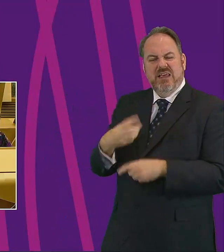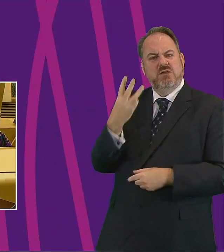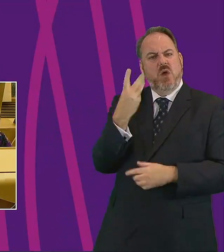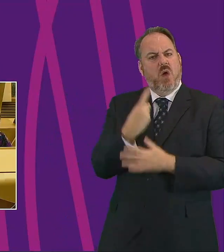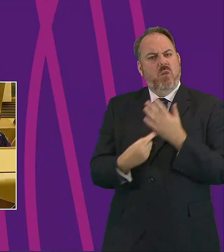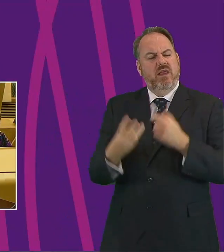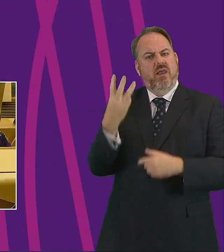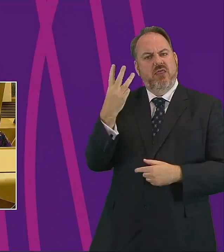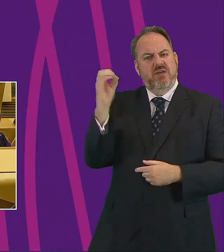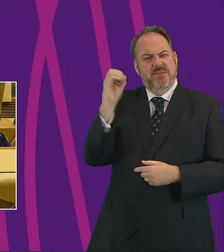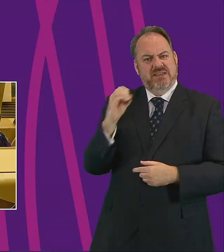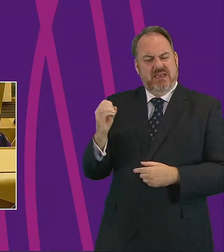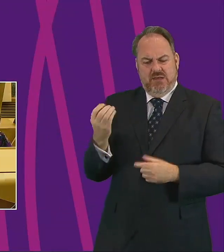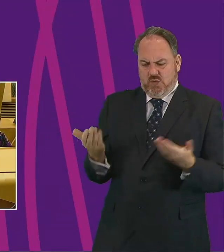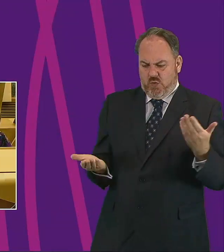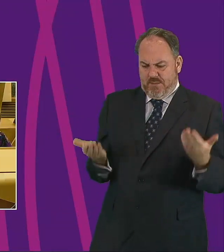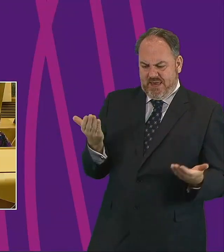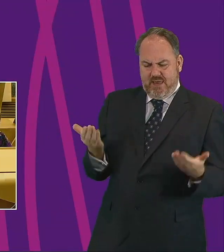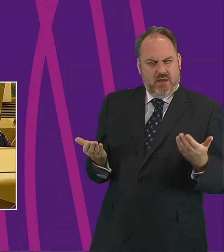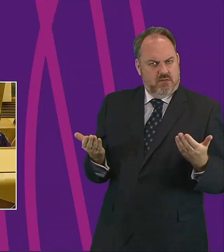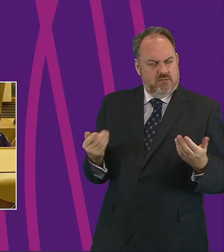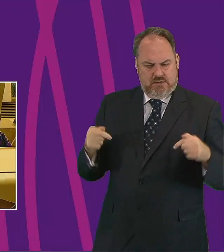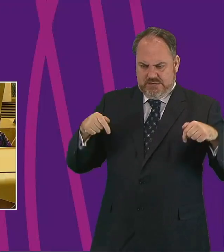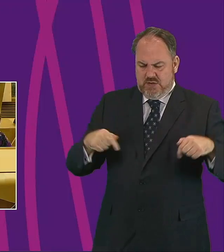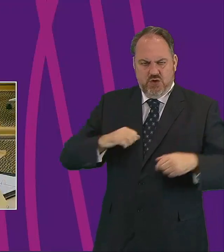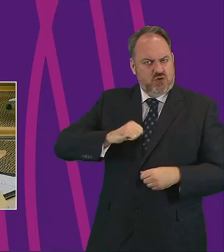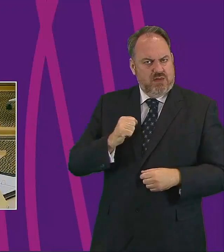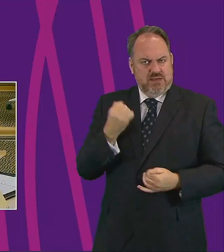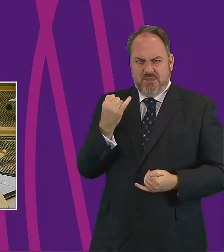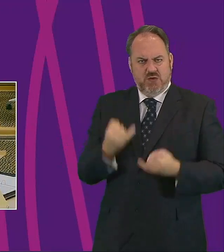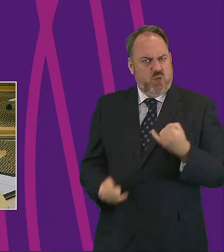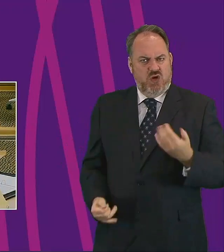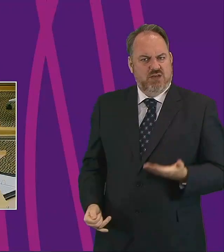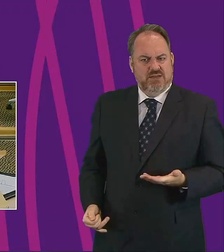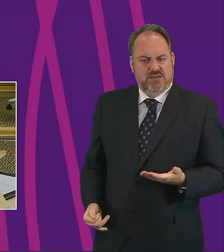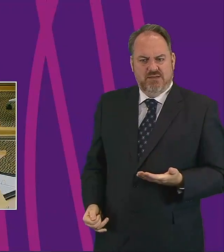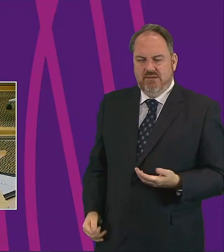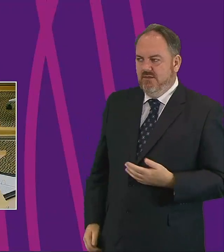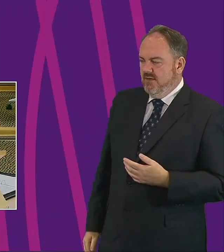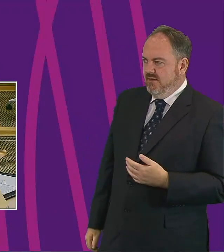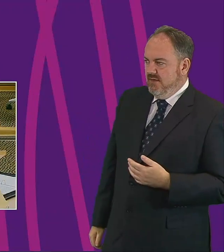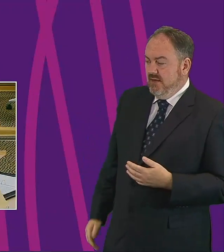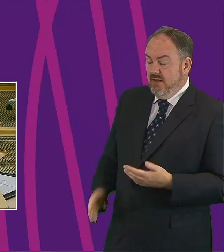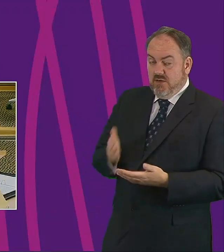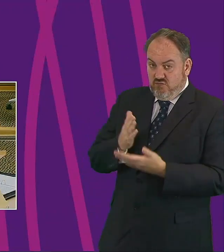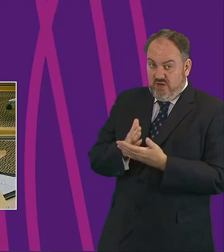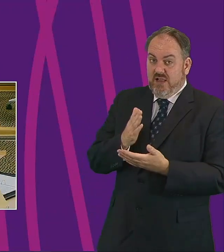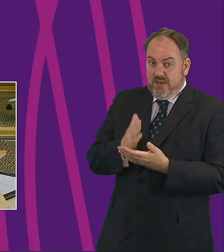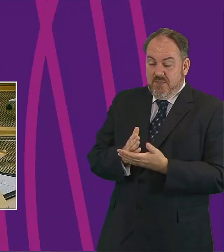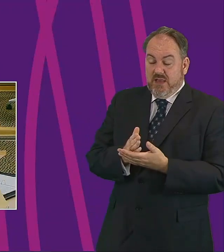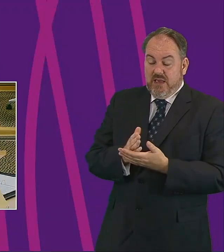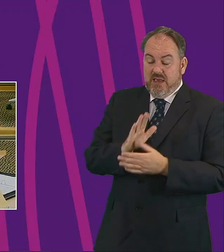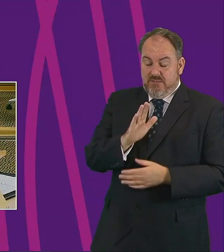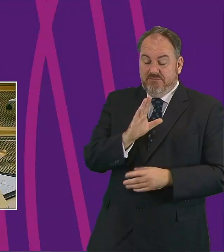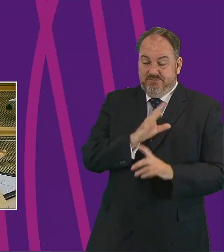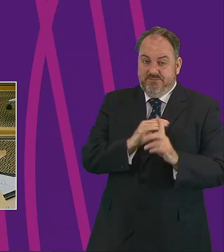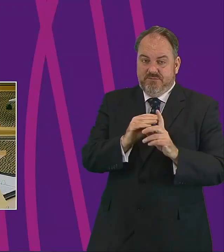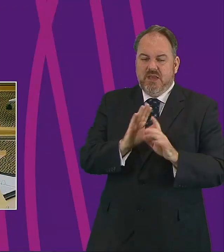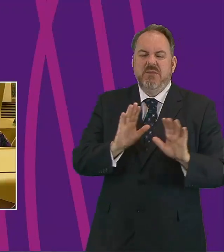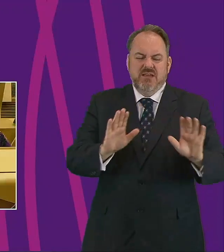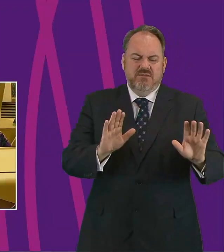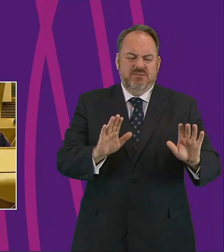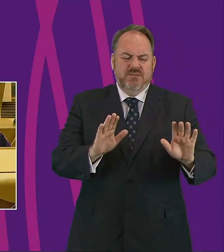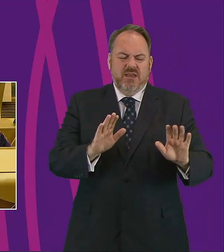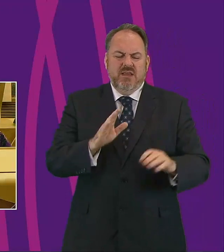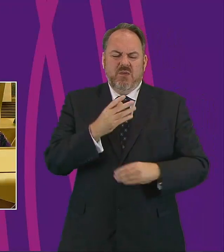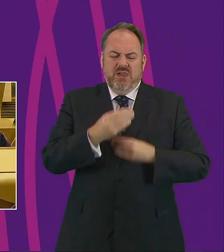a comparison to make that anybody reasonable and rational would want to make. But let me talk